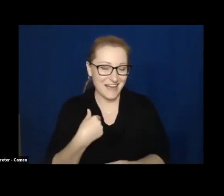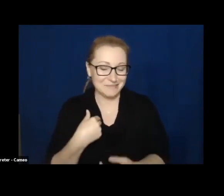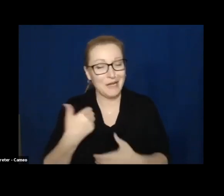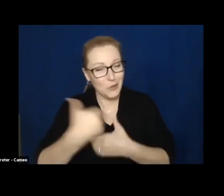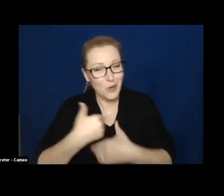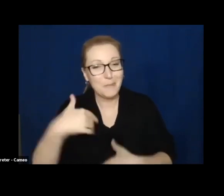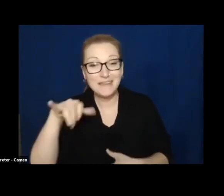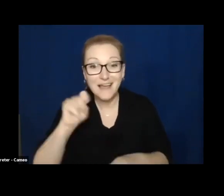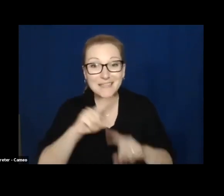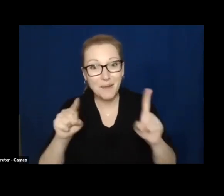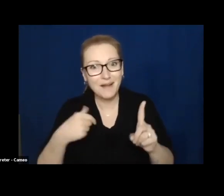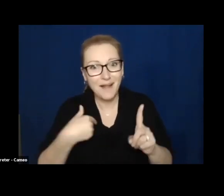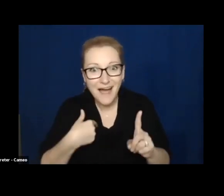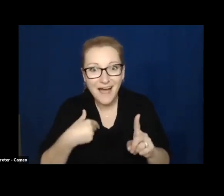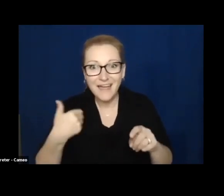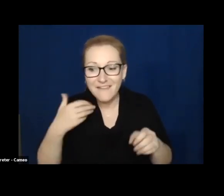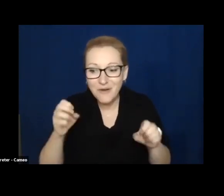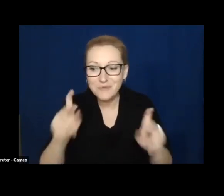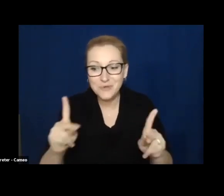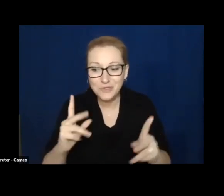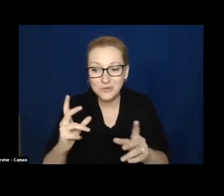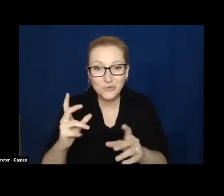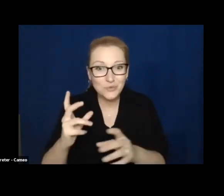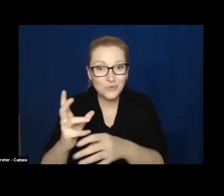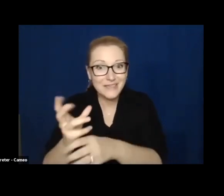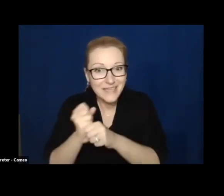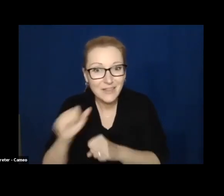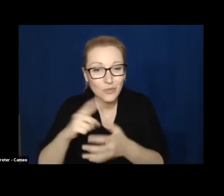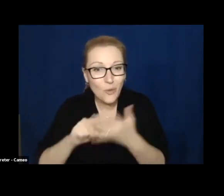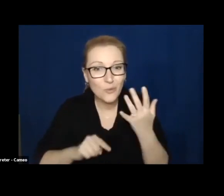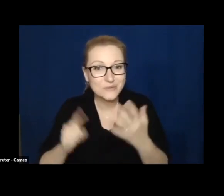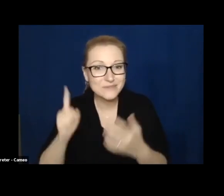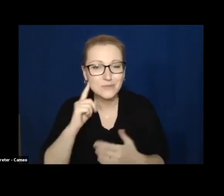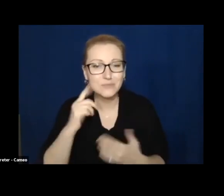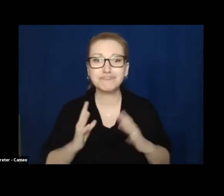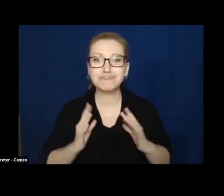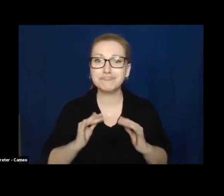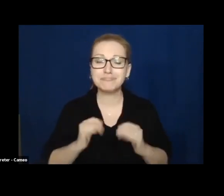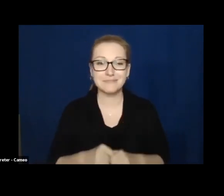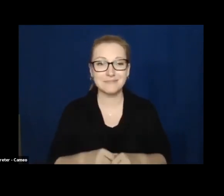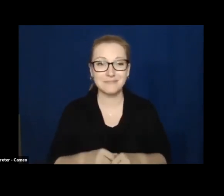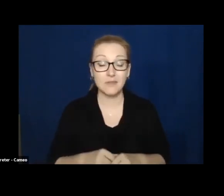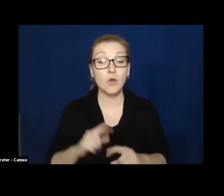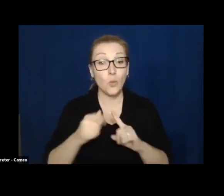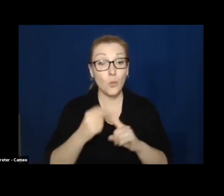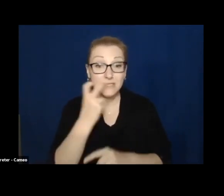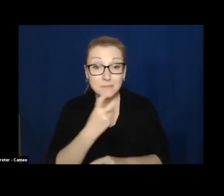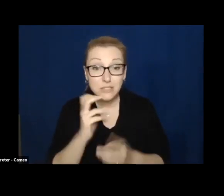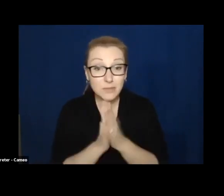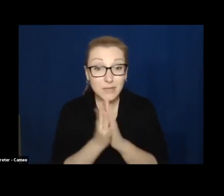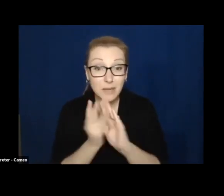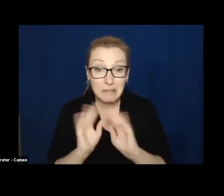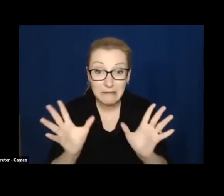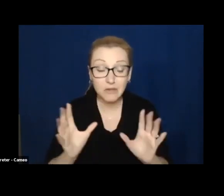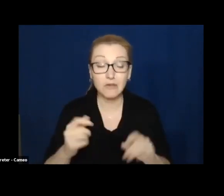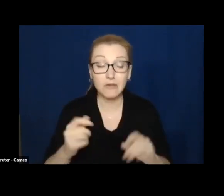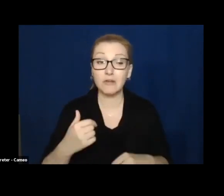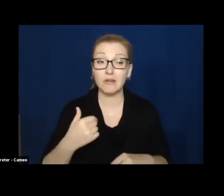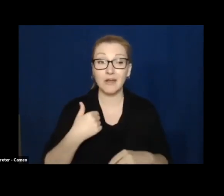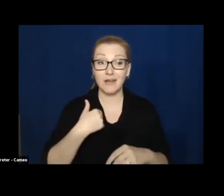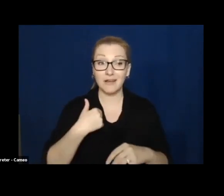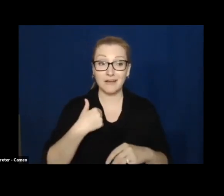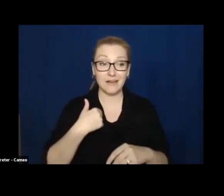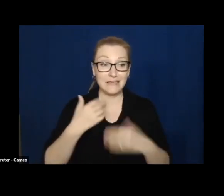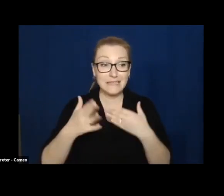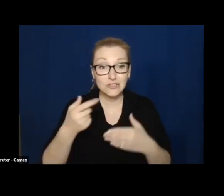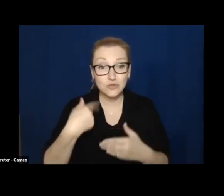treat. As speech sounds came more clear and it was easier for me to understand people, my confidence rose. I